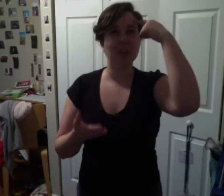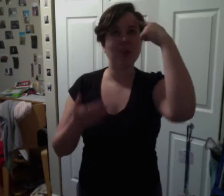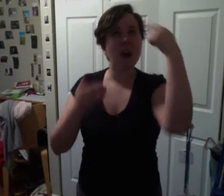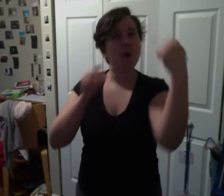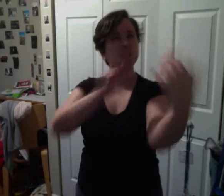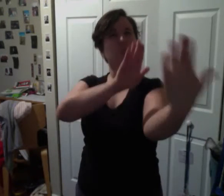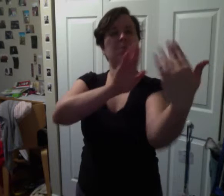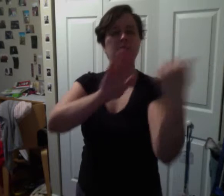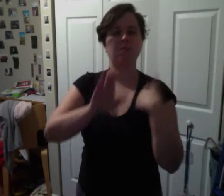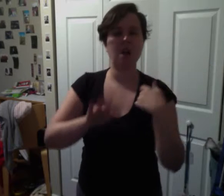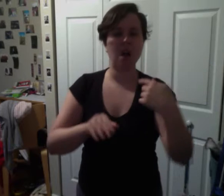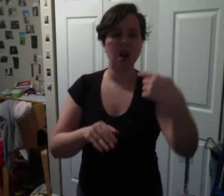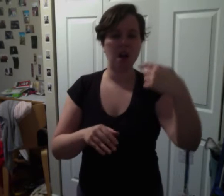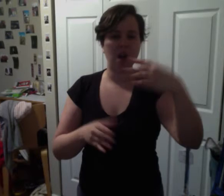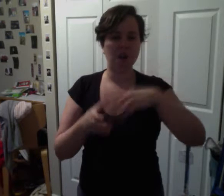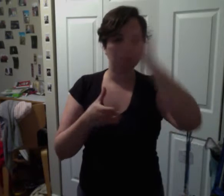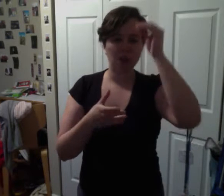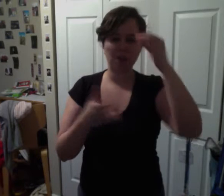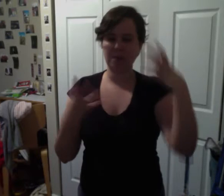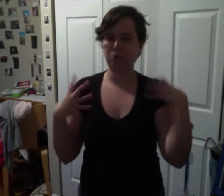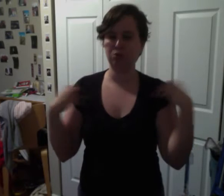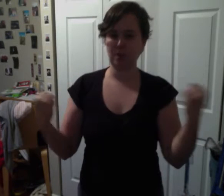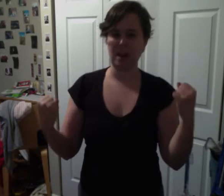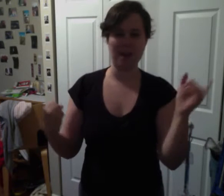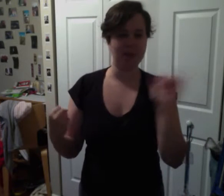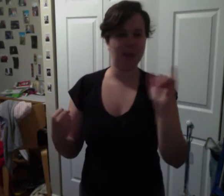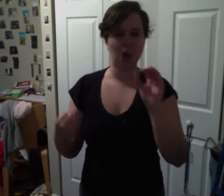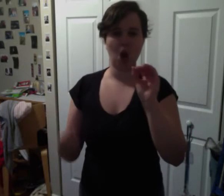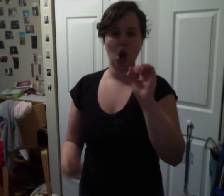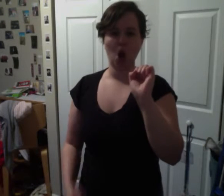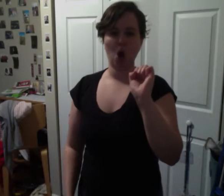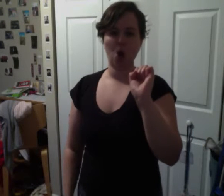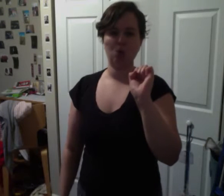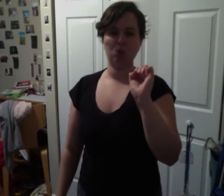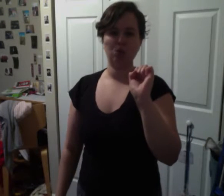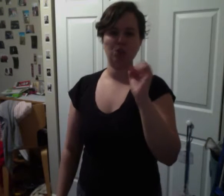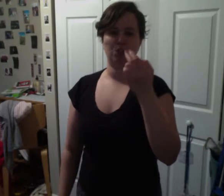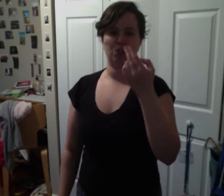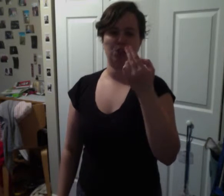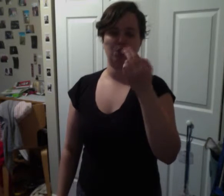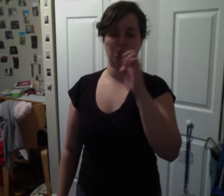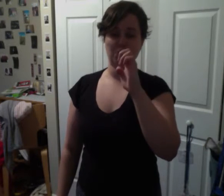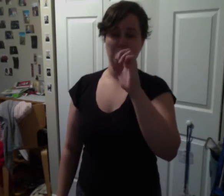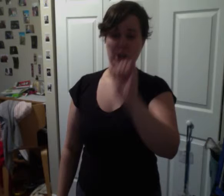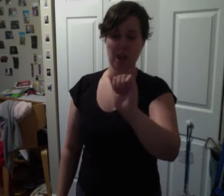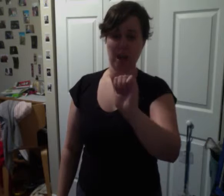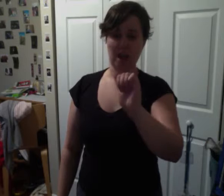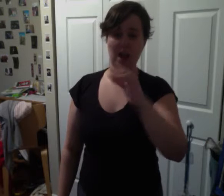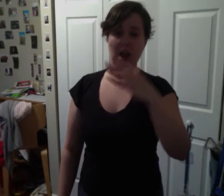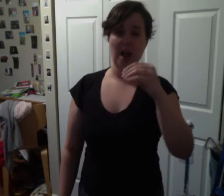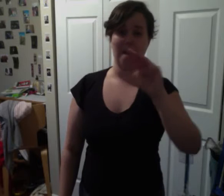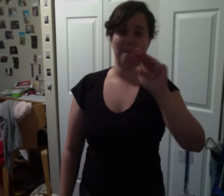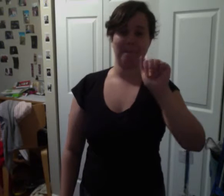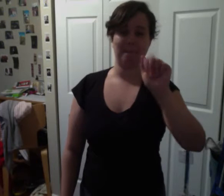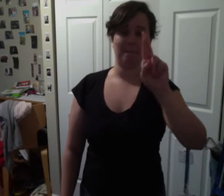with OShea Israel and Mary Johnson. When OShea was a teenager, he murdered Mary's only son, Loranium